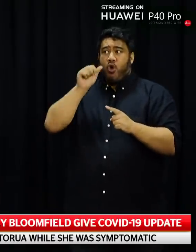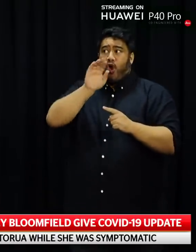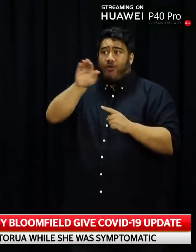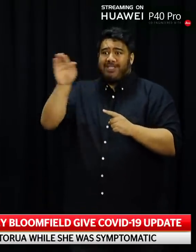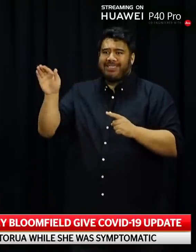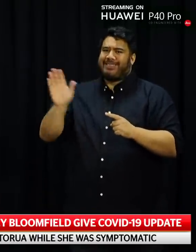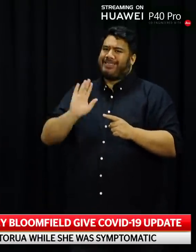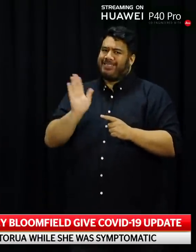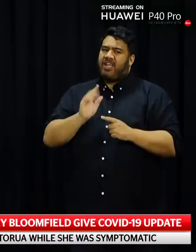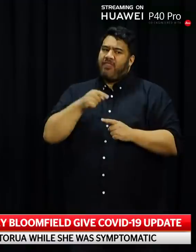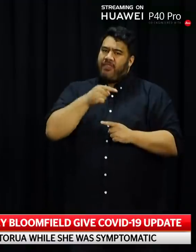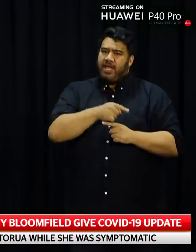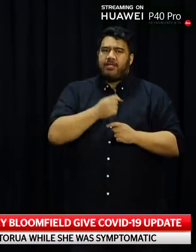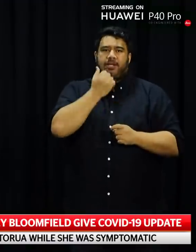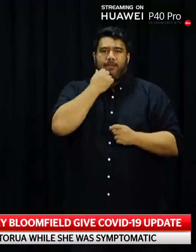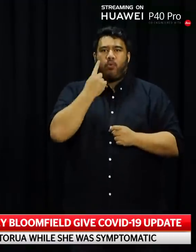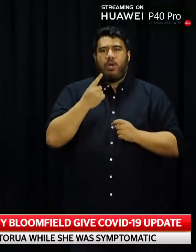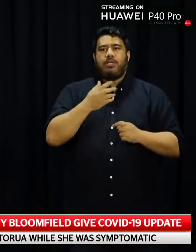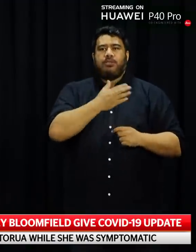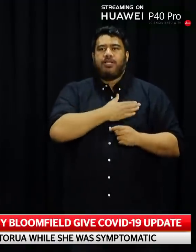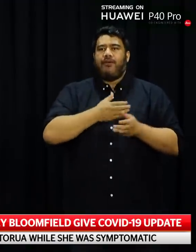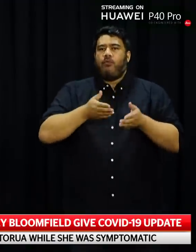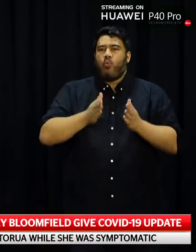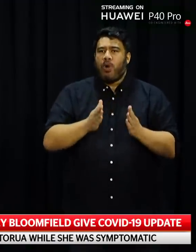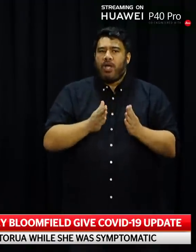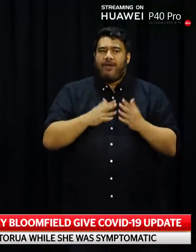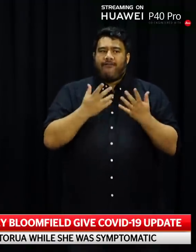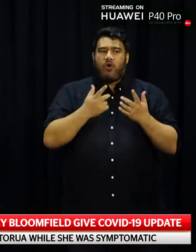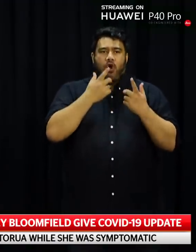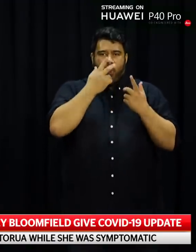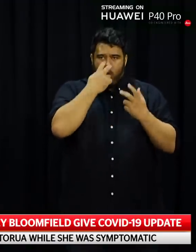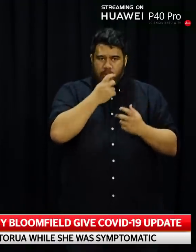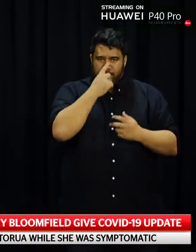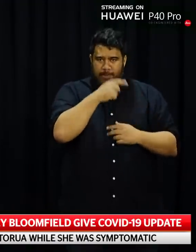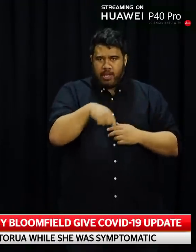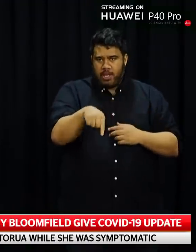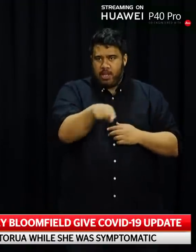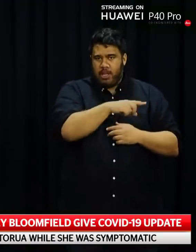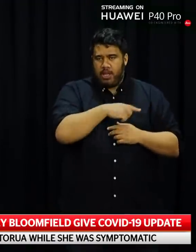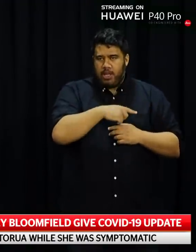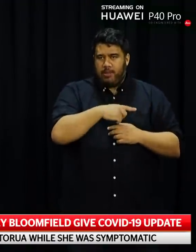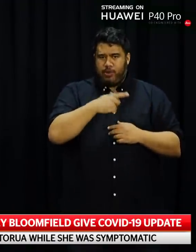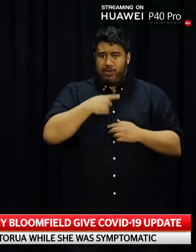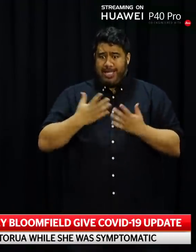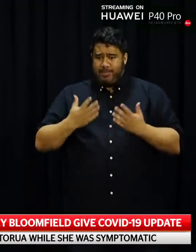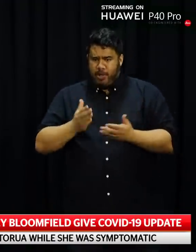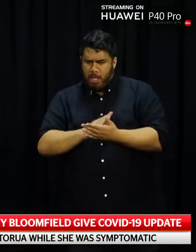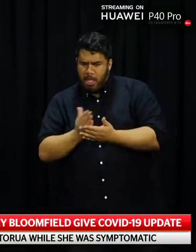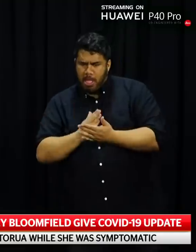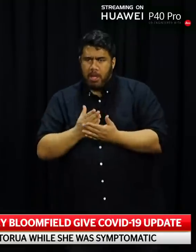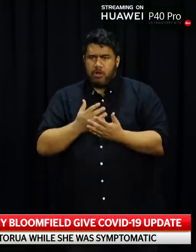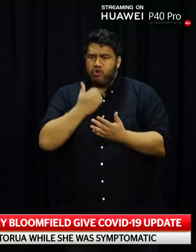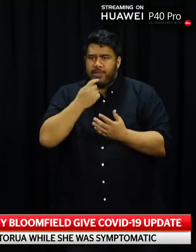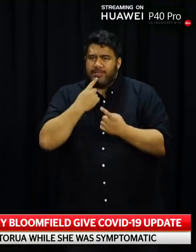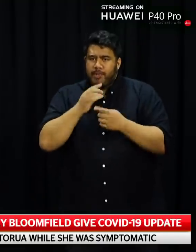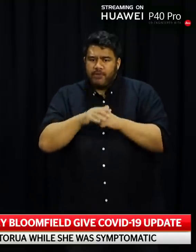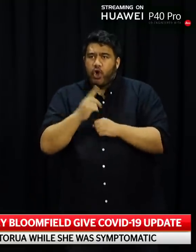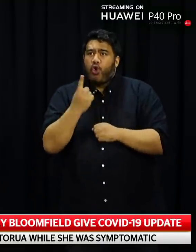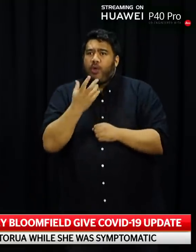that this is the safest approach, particularly at this stage where we are still have limited